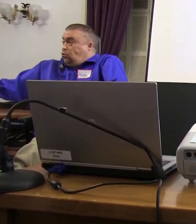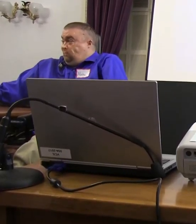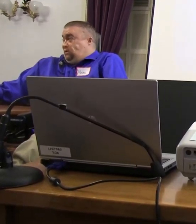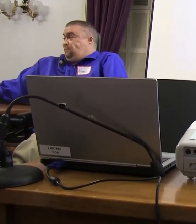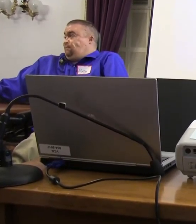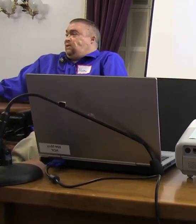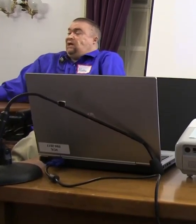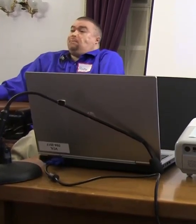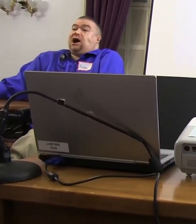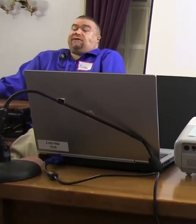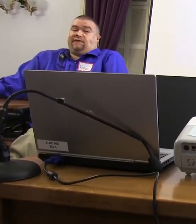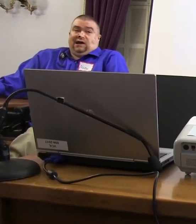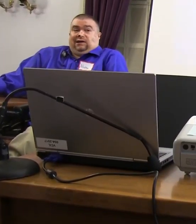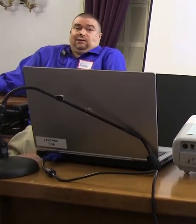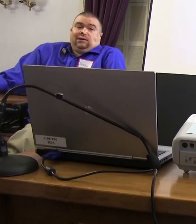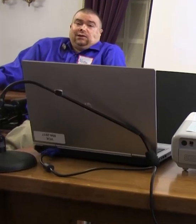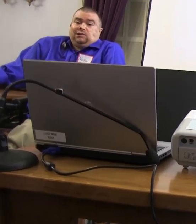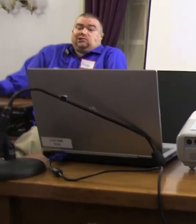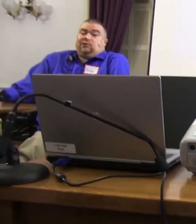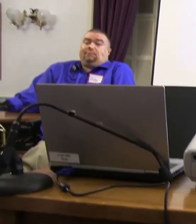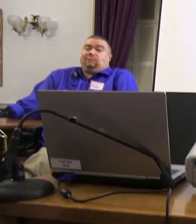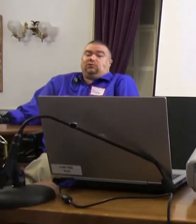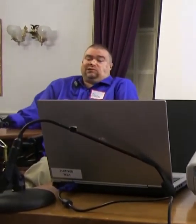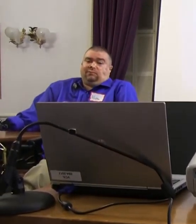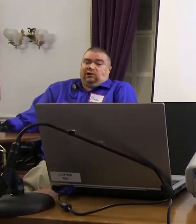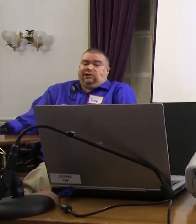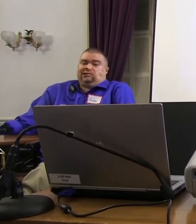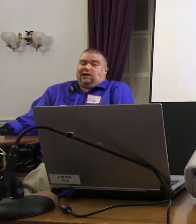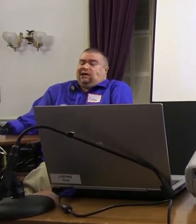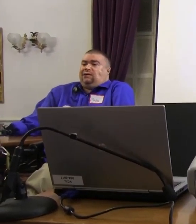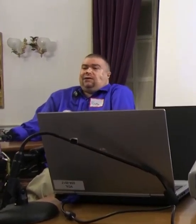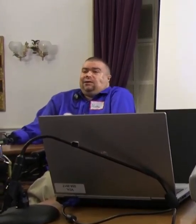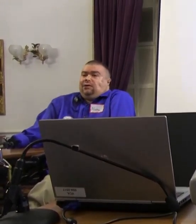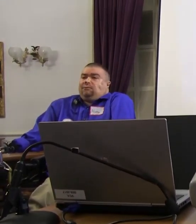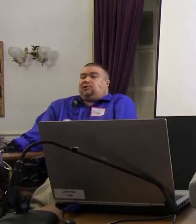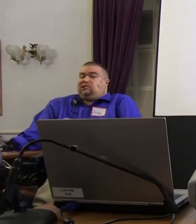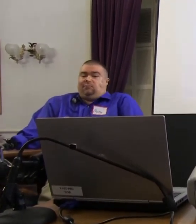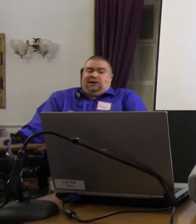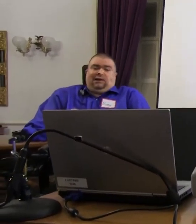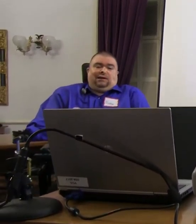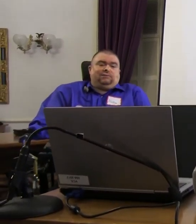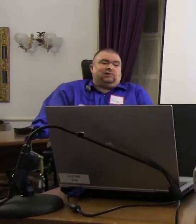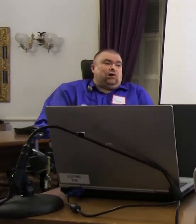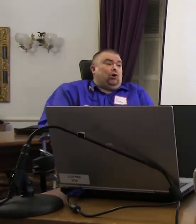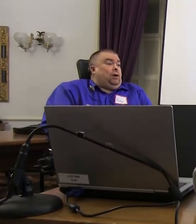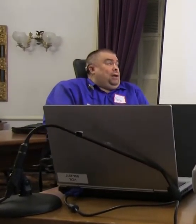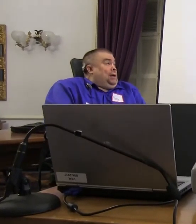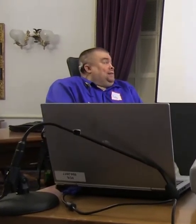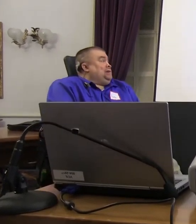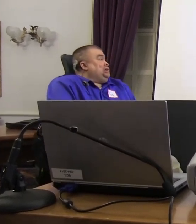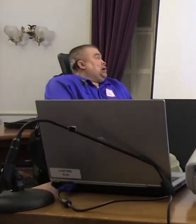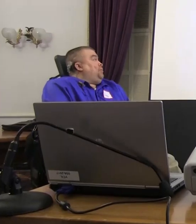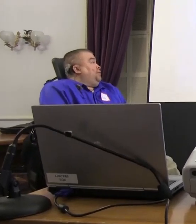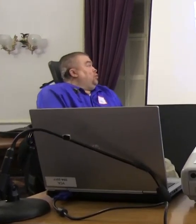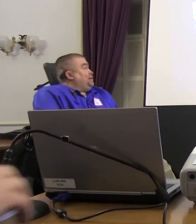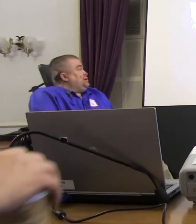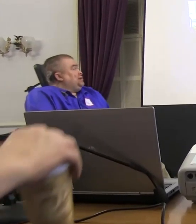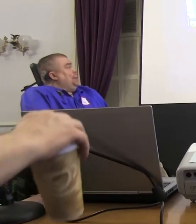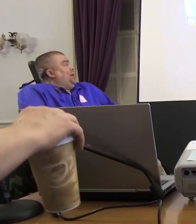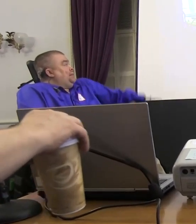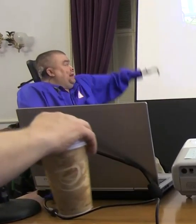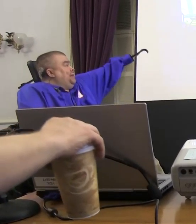the equipment and modified it so that people with disabilities can participate so this is a couple